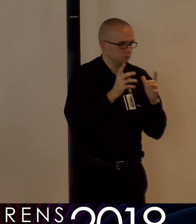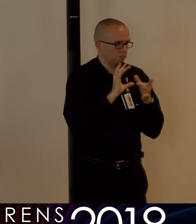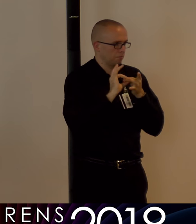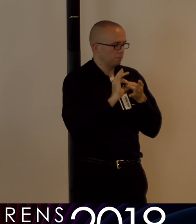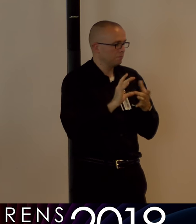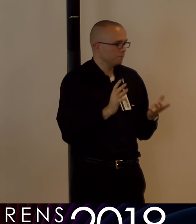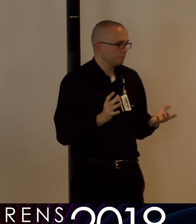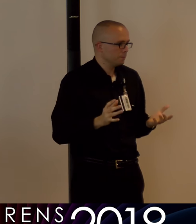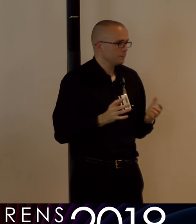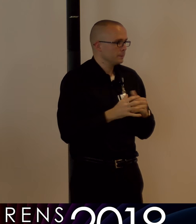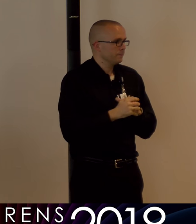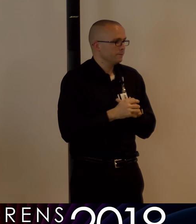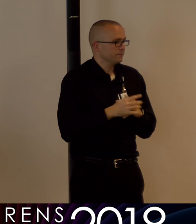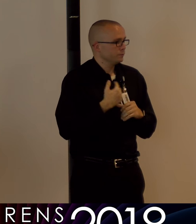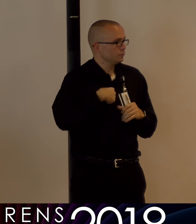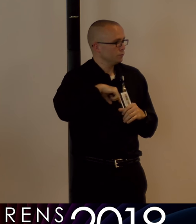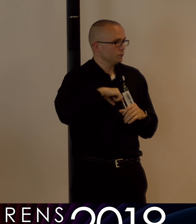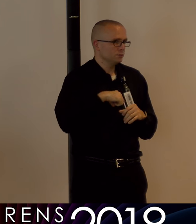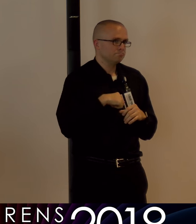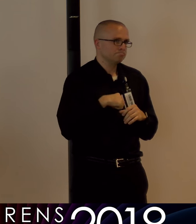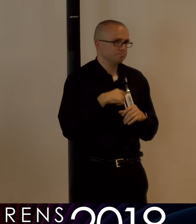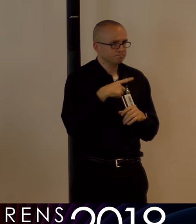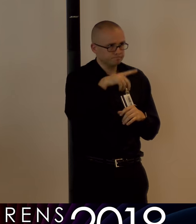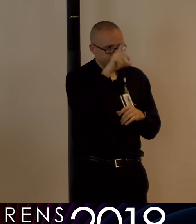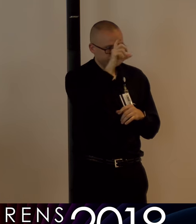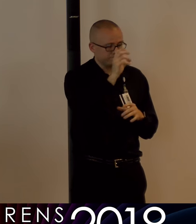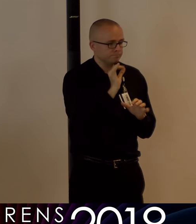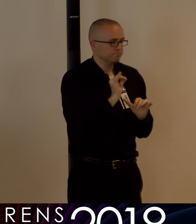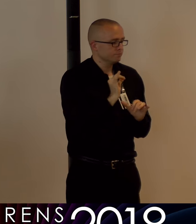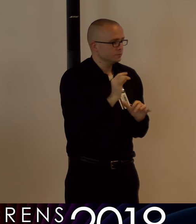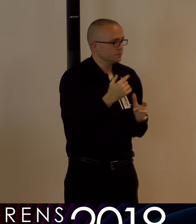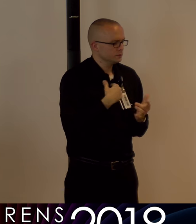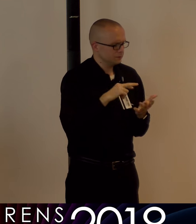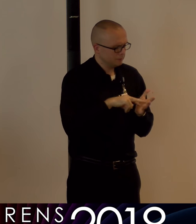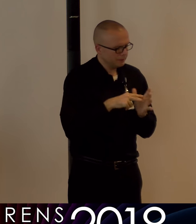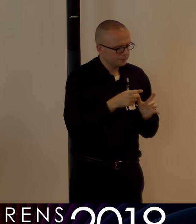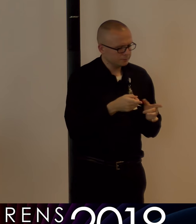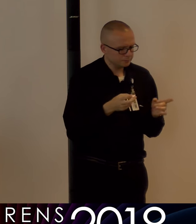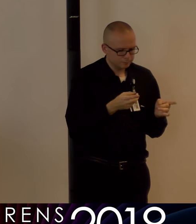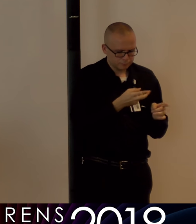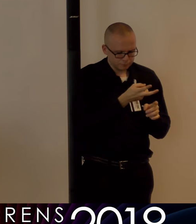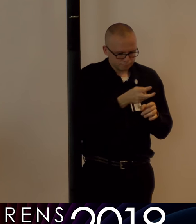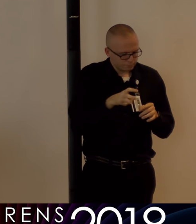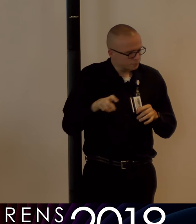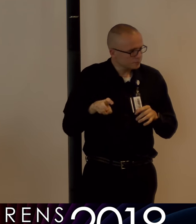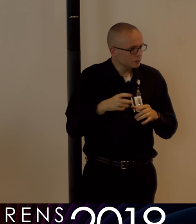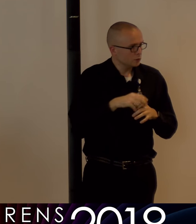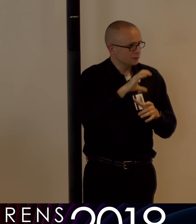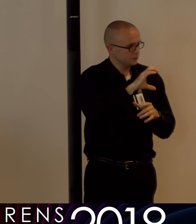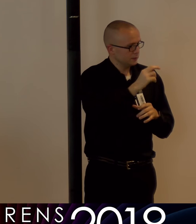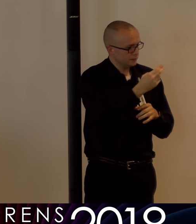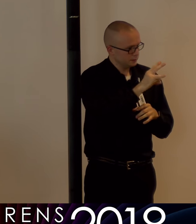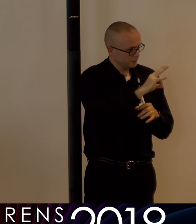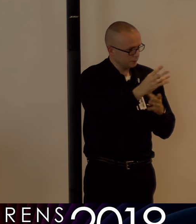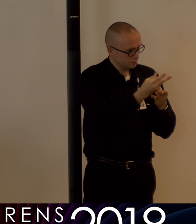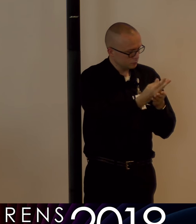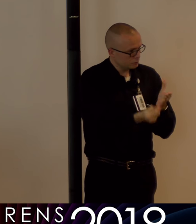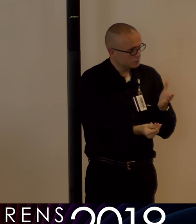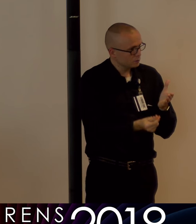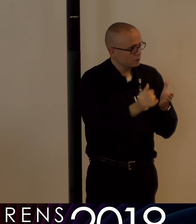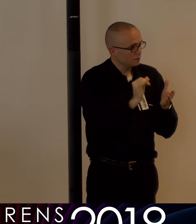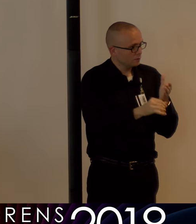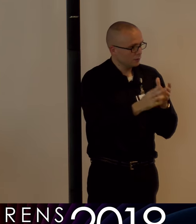So we asked, what does this mean? Does this mean that when you lose CHD7, this gene